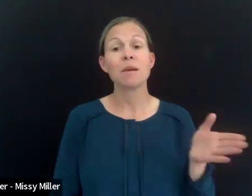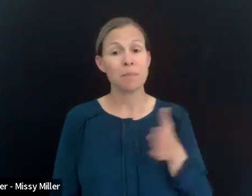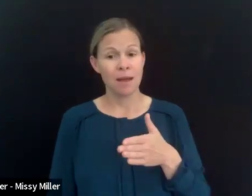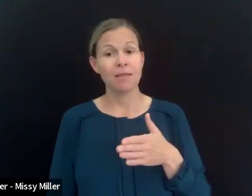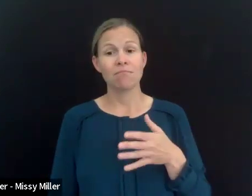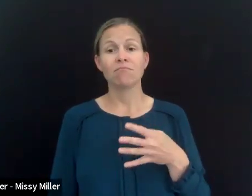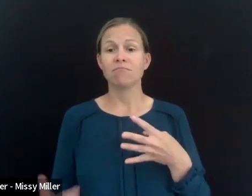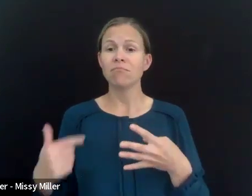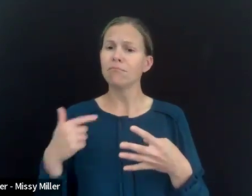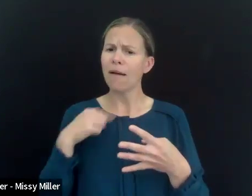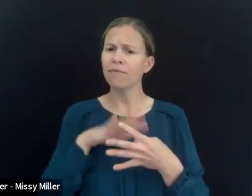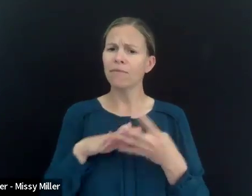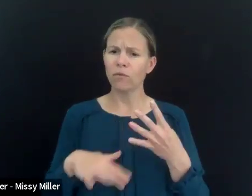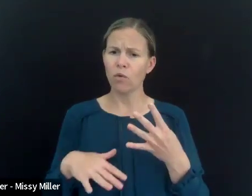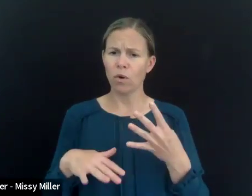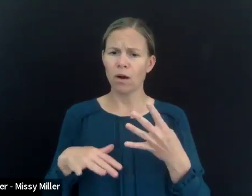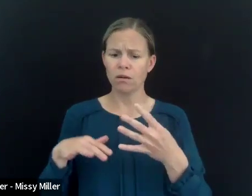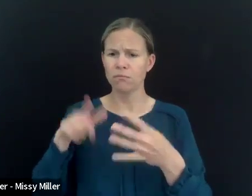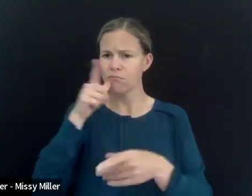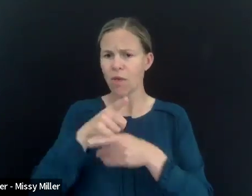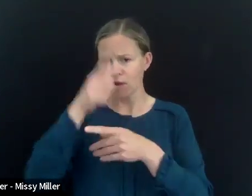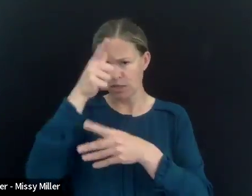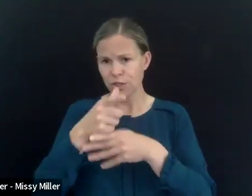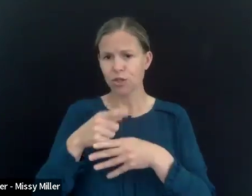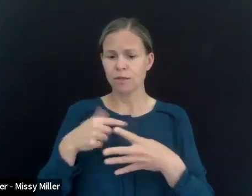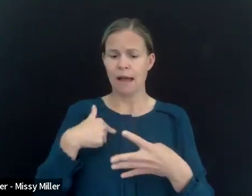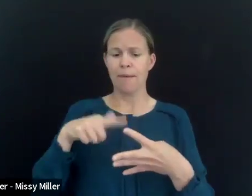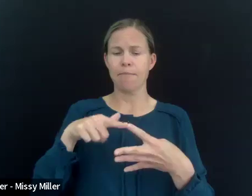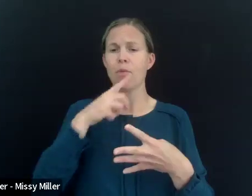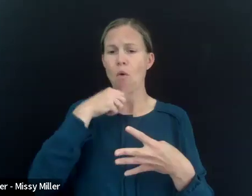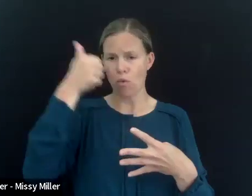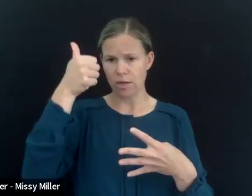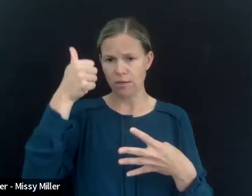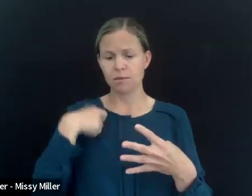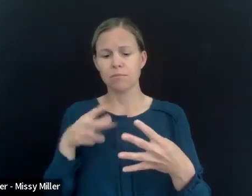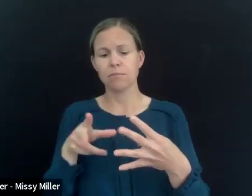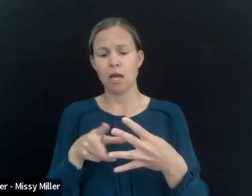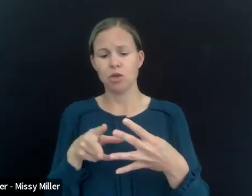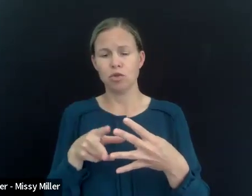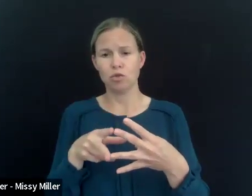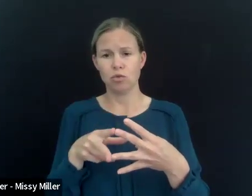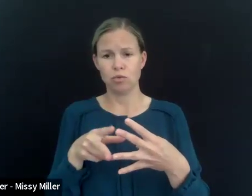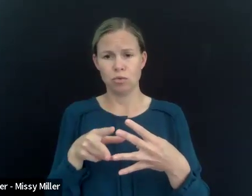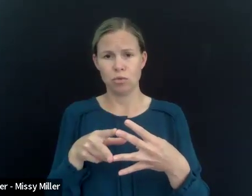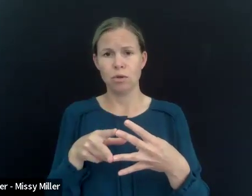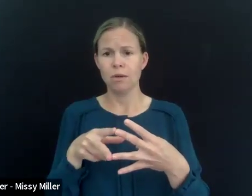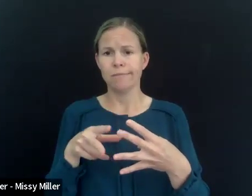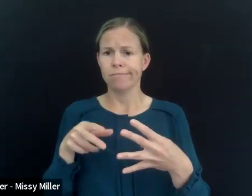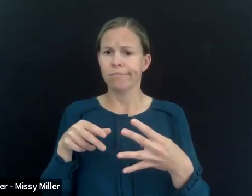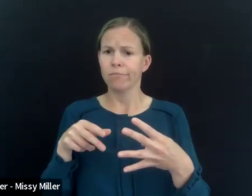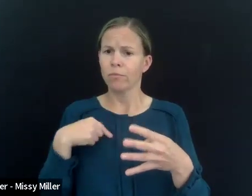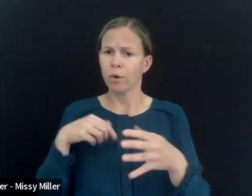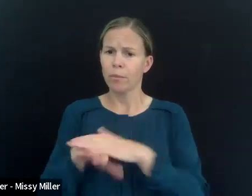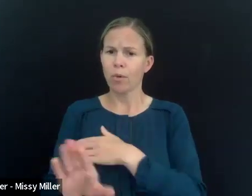4, and my 2 youngest siblings were born at home after my mom had a traumatic birth